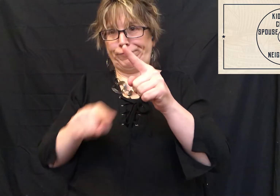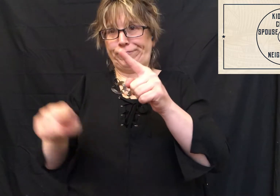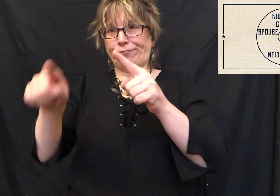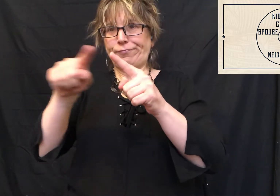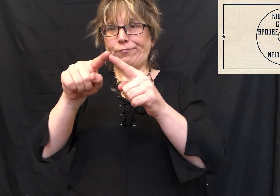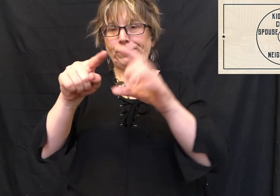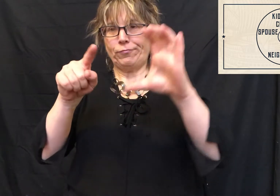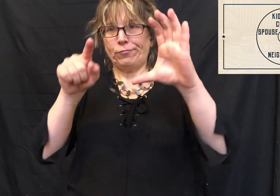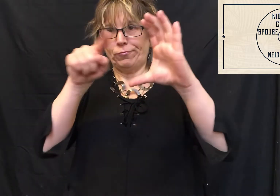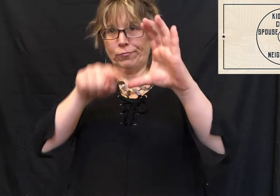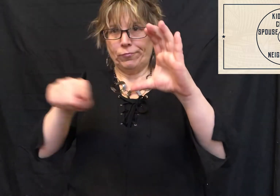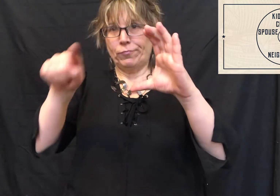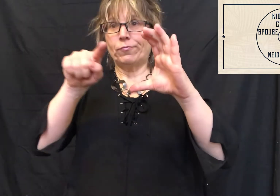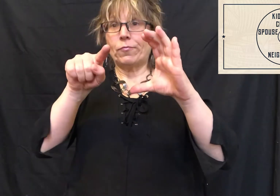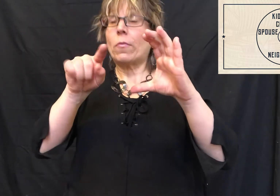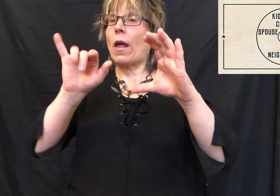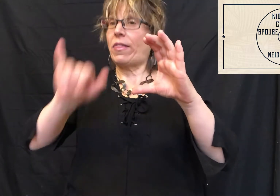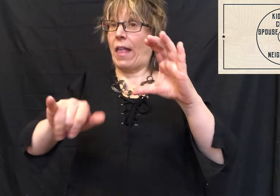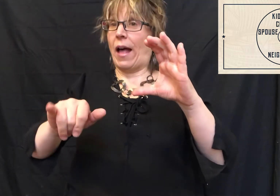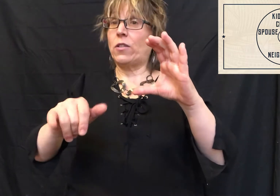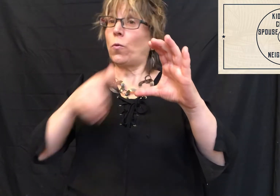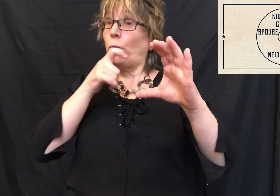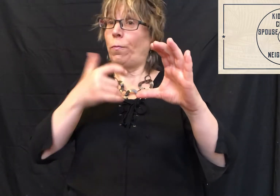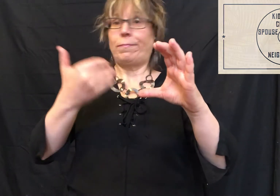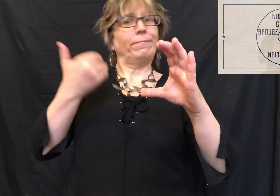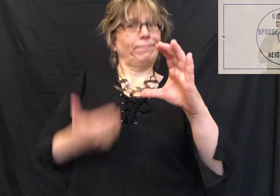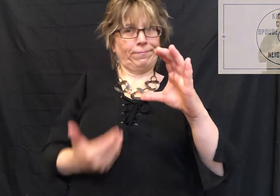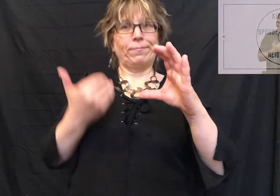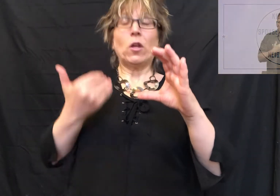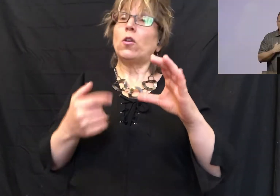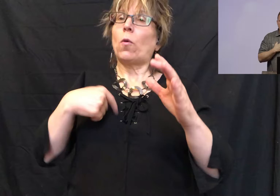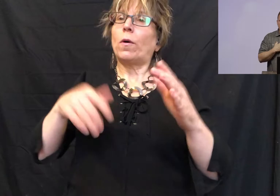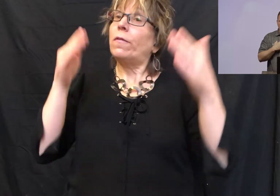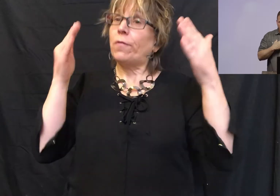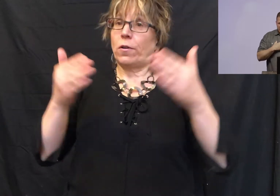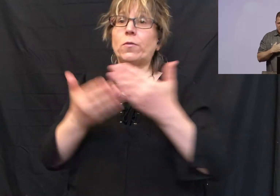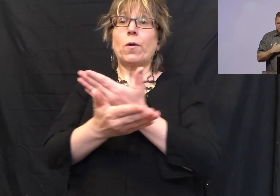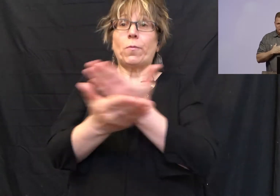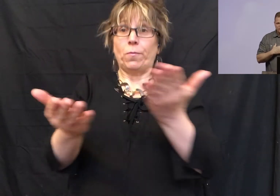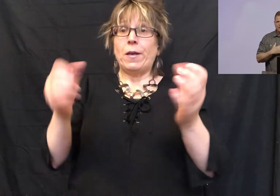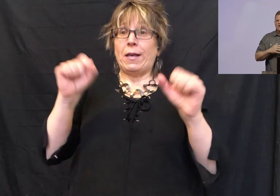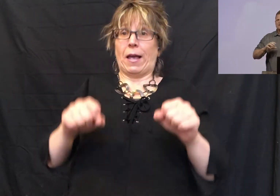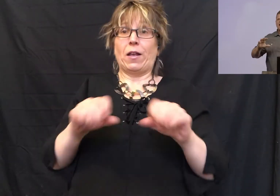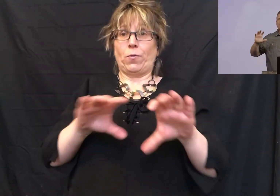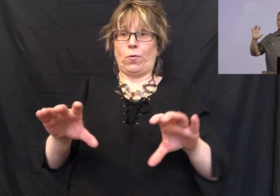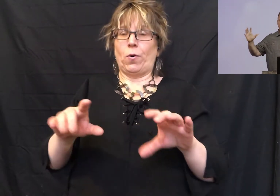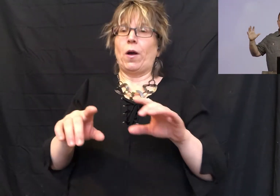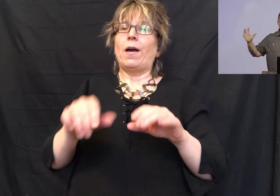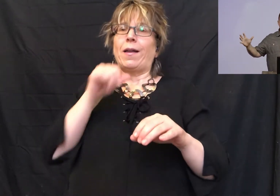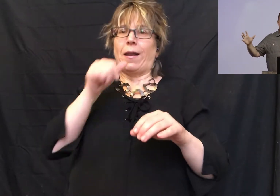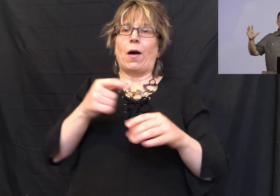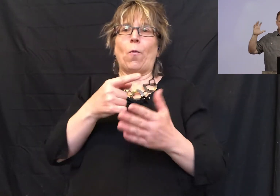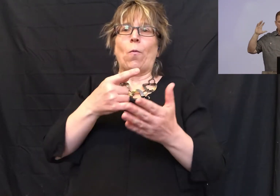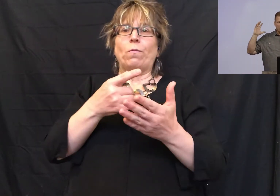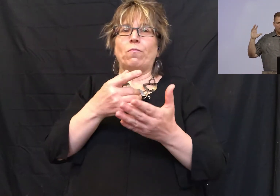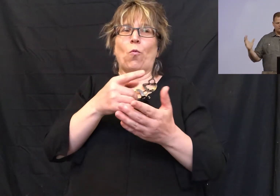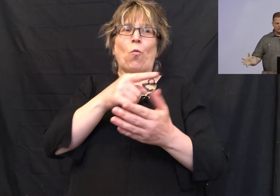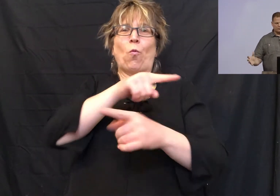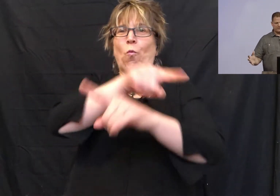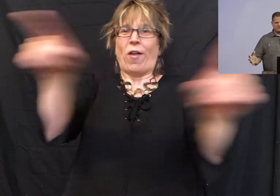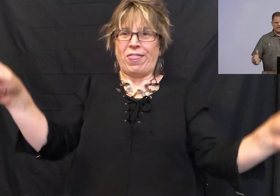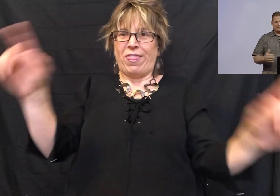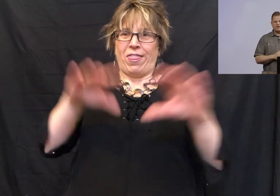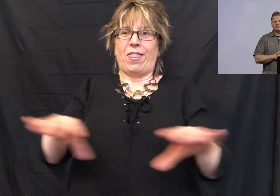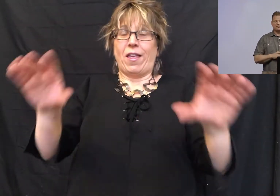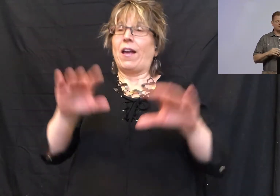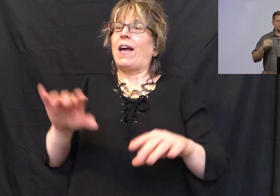responsibility for is the little circle in the middle, and that's me. So we're going to focus on what we can do, not what other people are